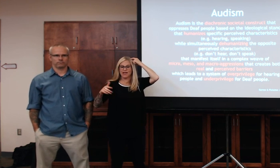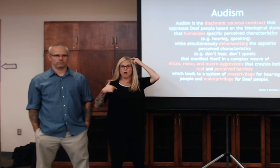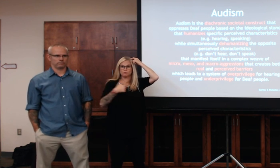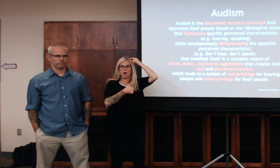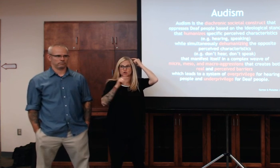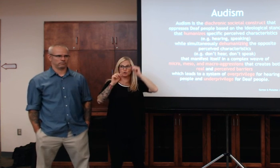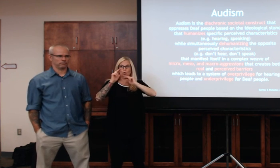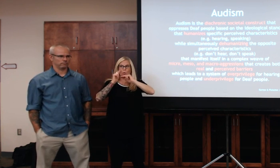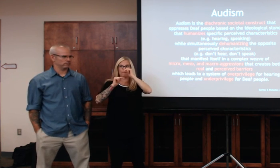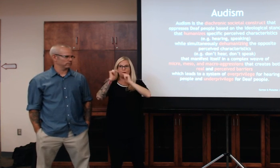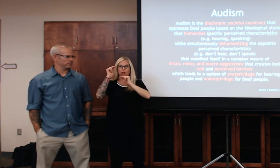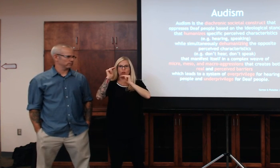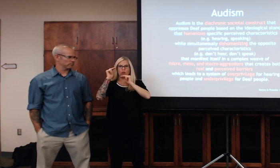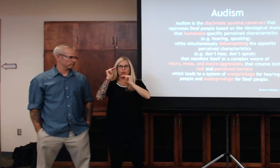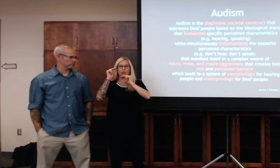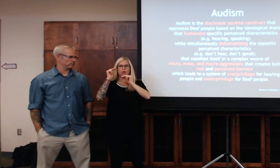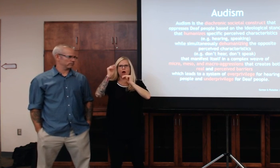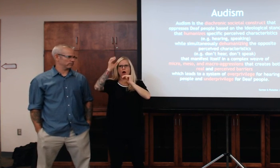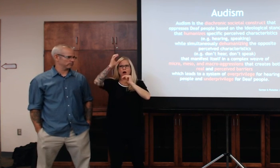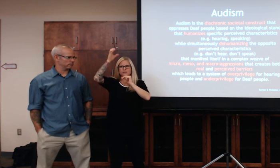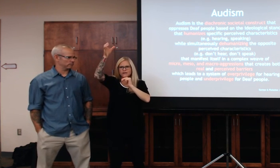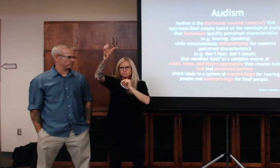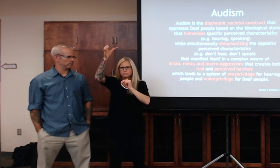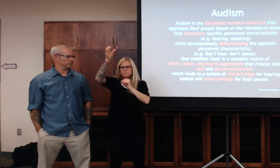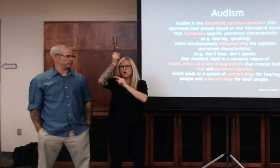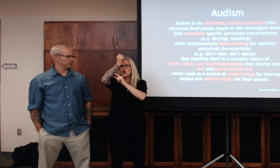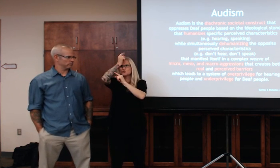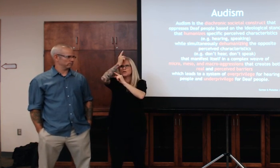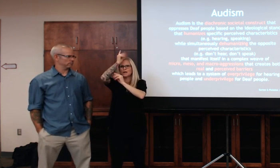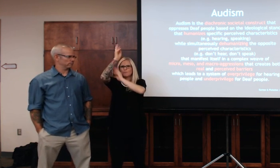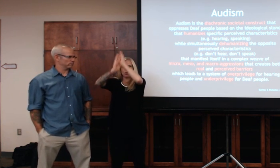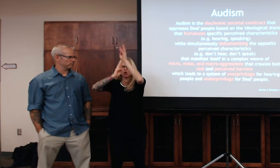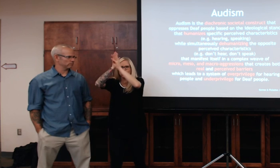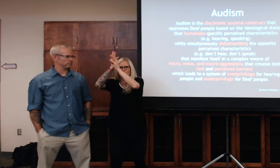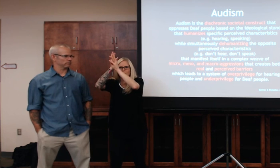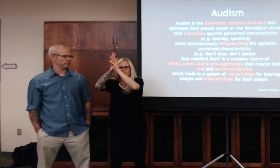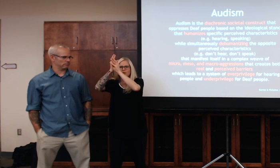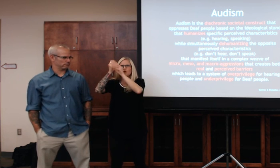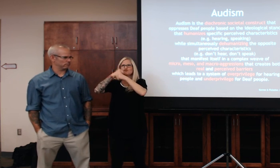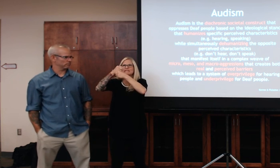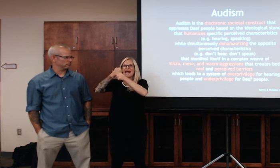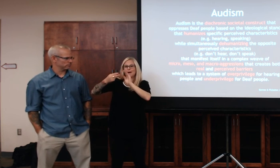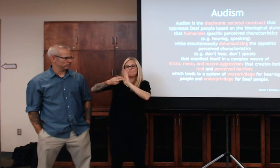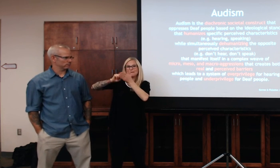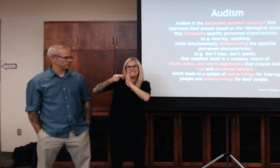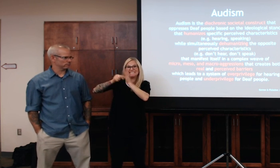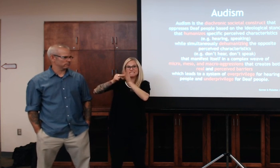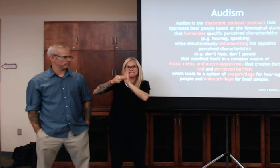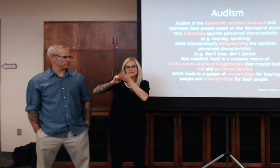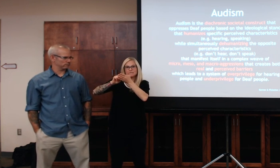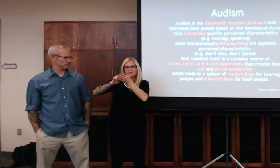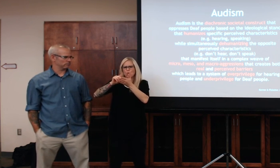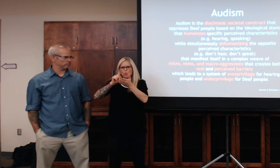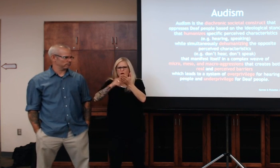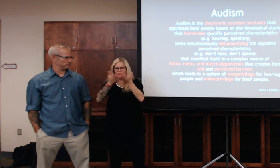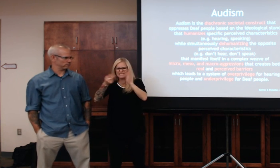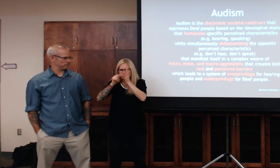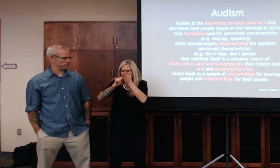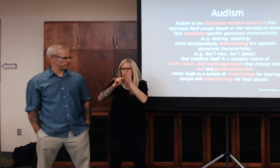It allows us to build concepts and understand the world and make meaning out of